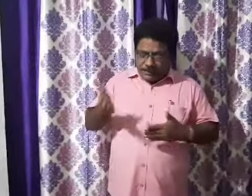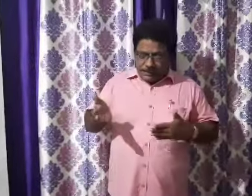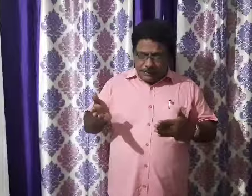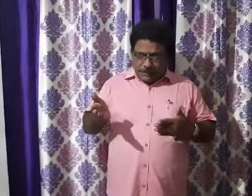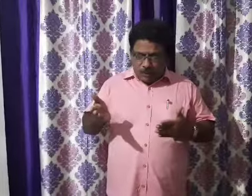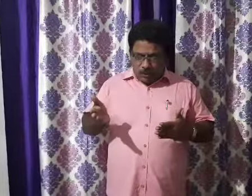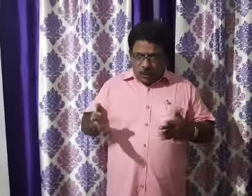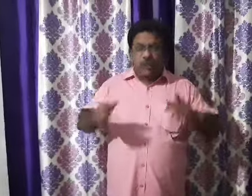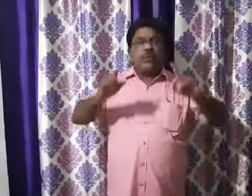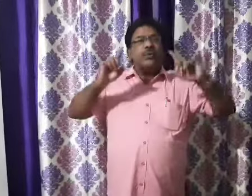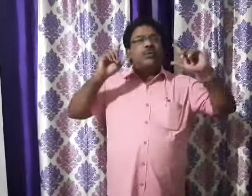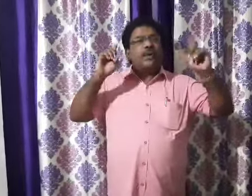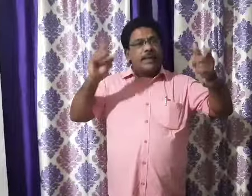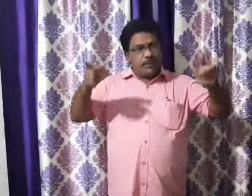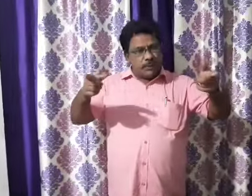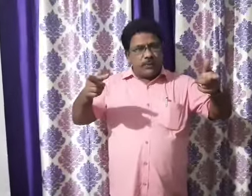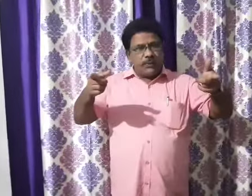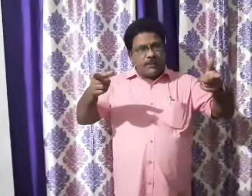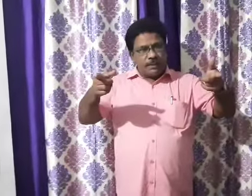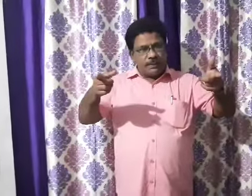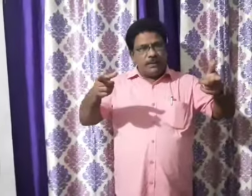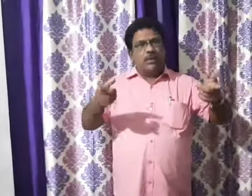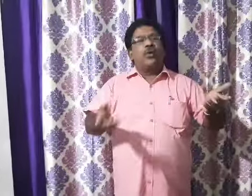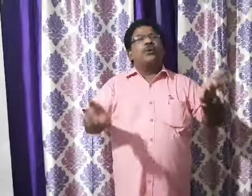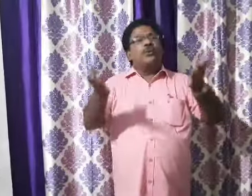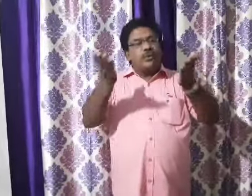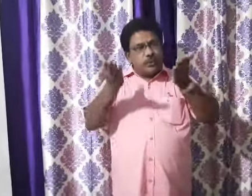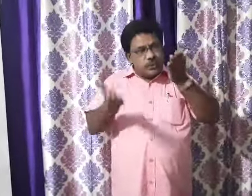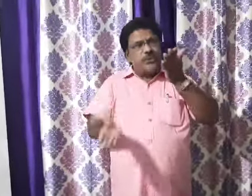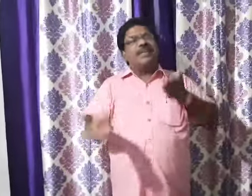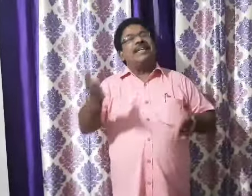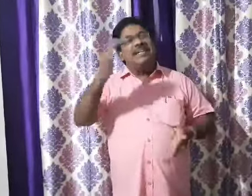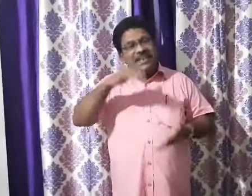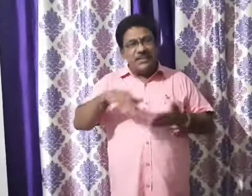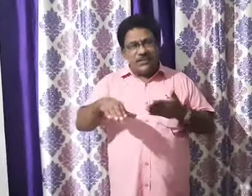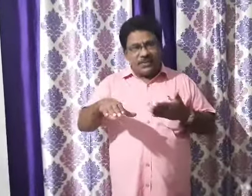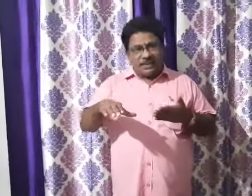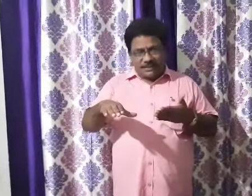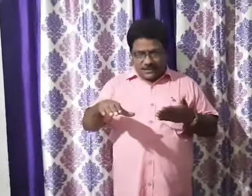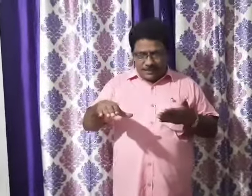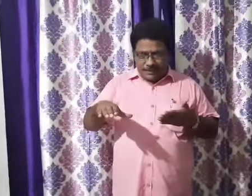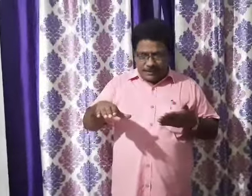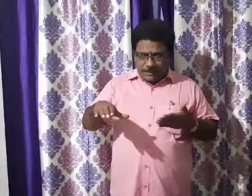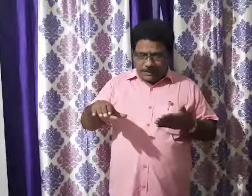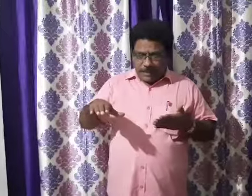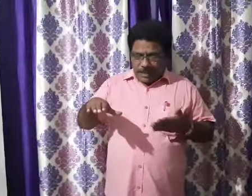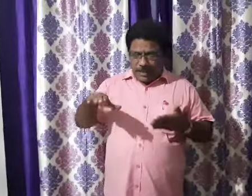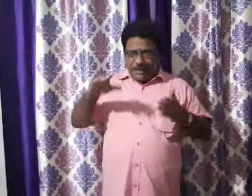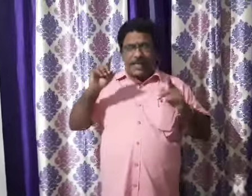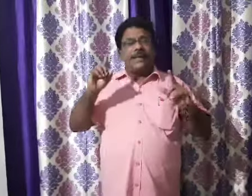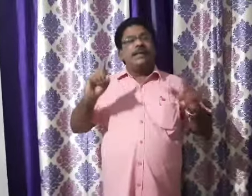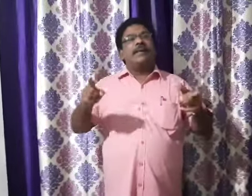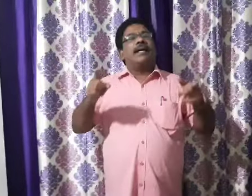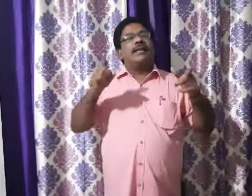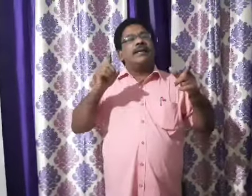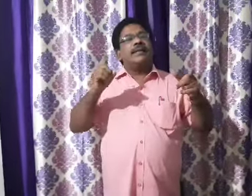MGNREGA, all those who are able to do the work or those who are in need of work are guaranteed 100 days